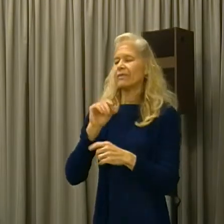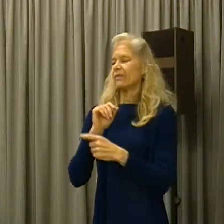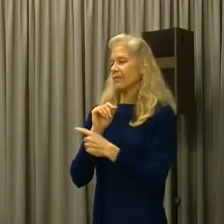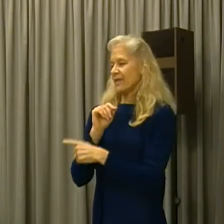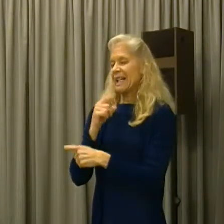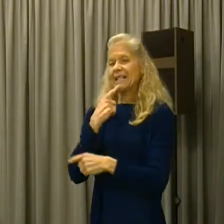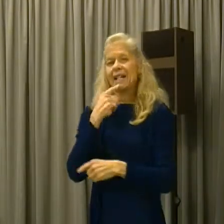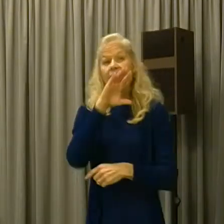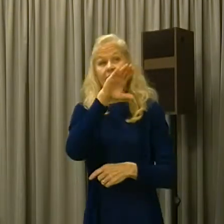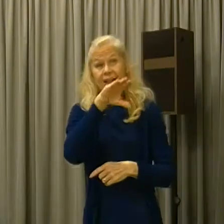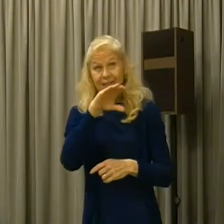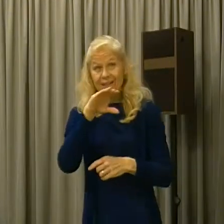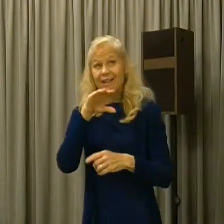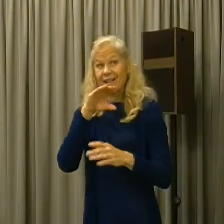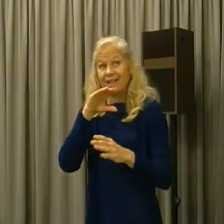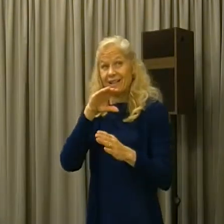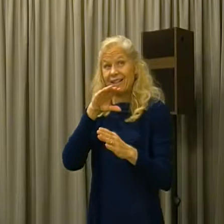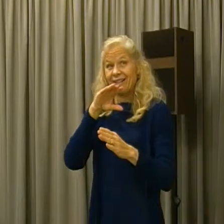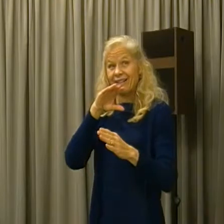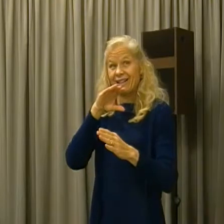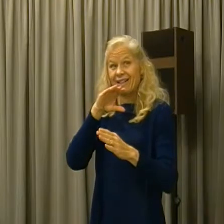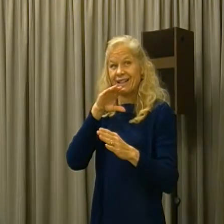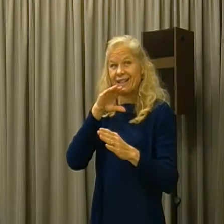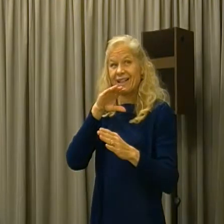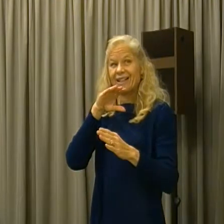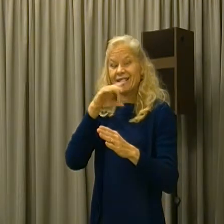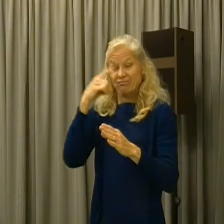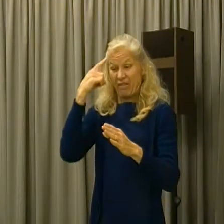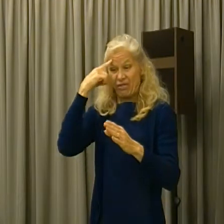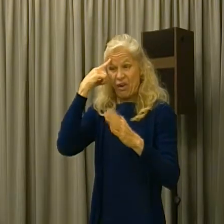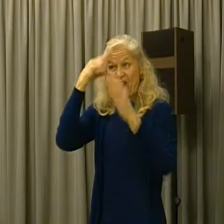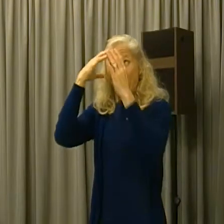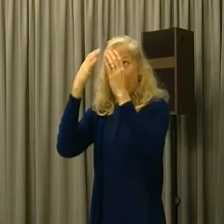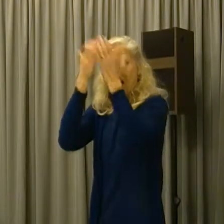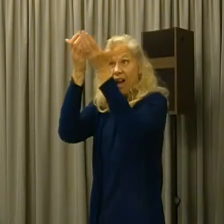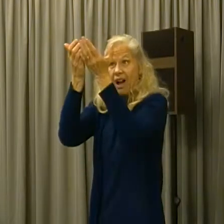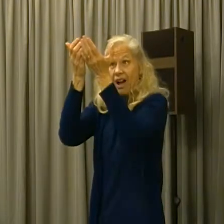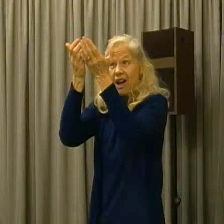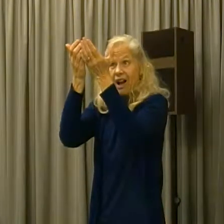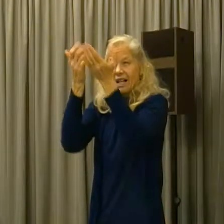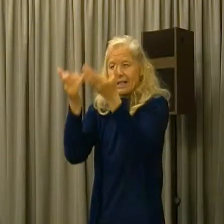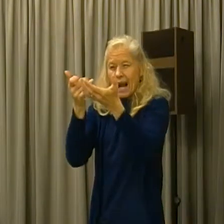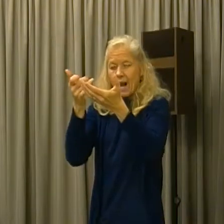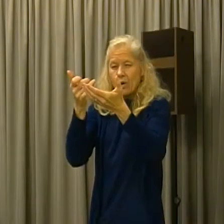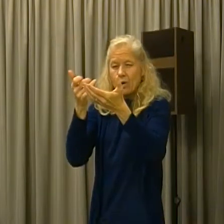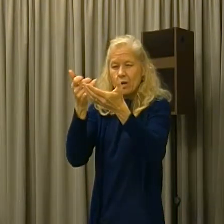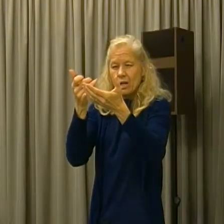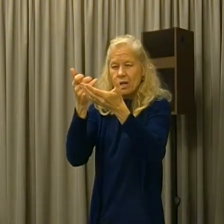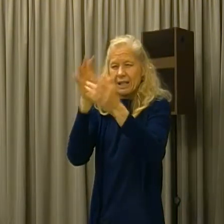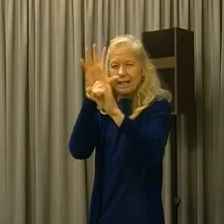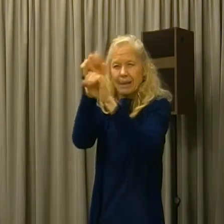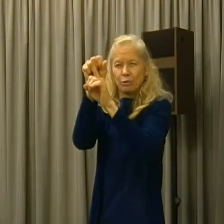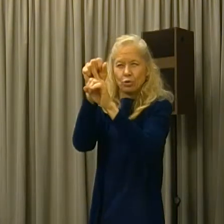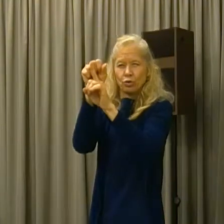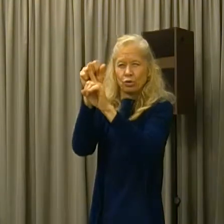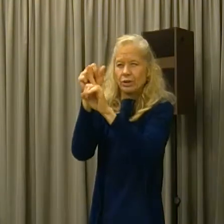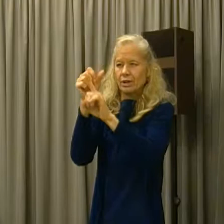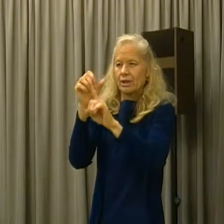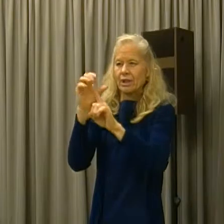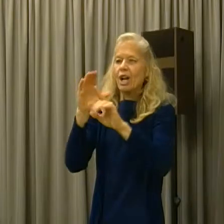captivity every thought to the obedience of Christ." Bringing into captivity every thought.